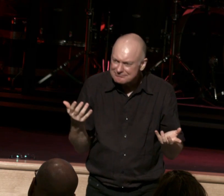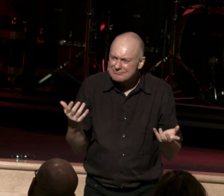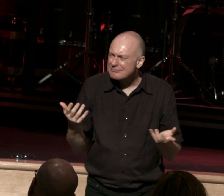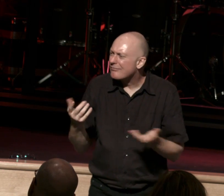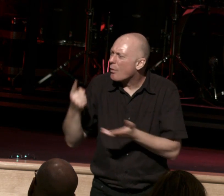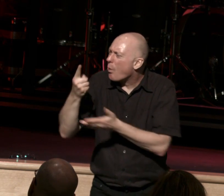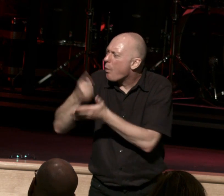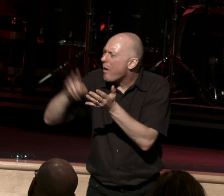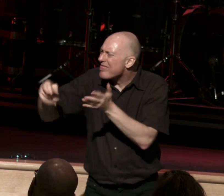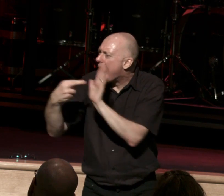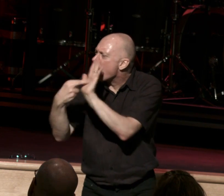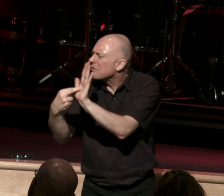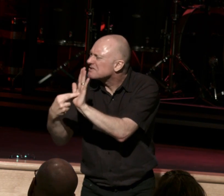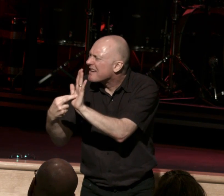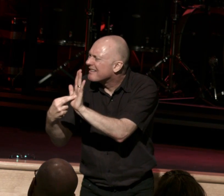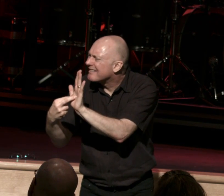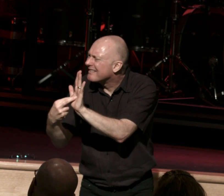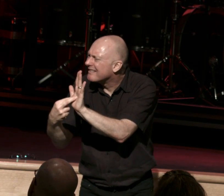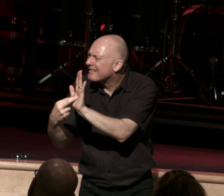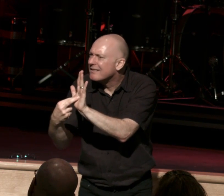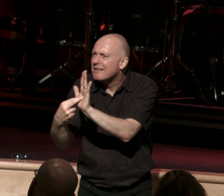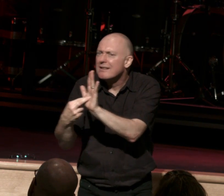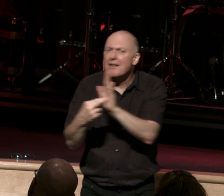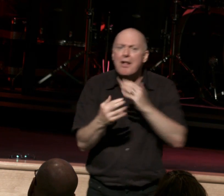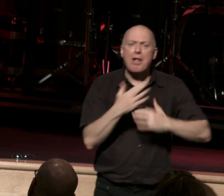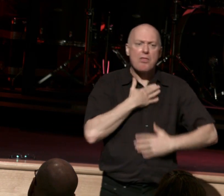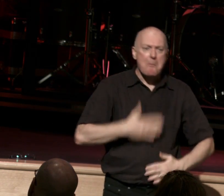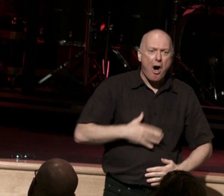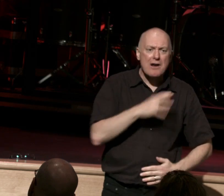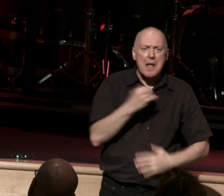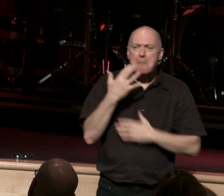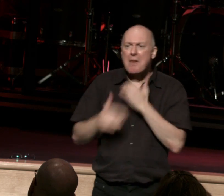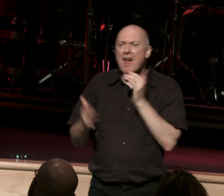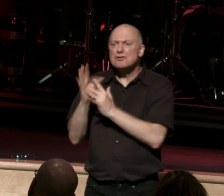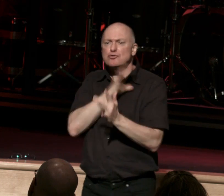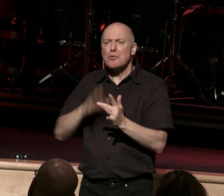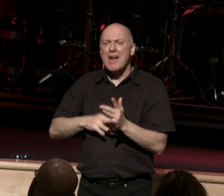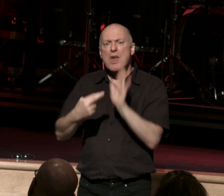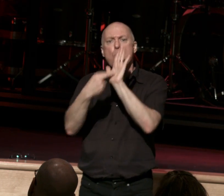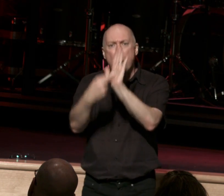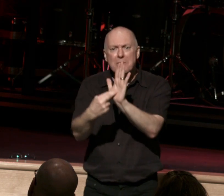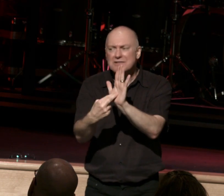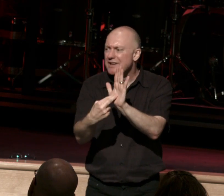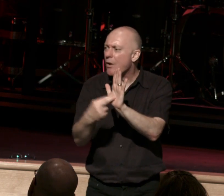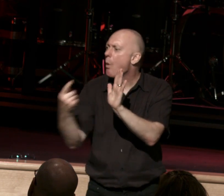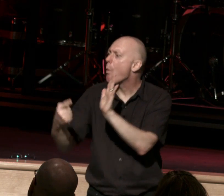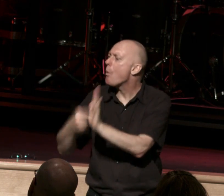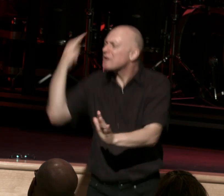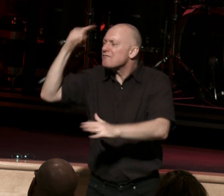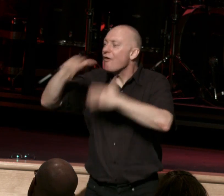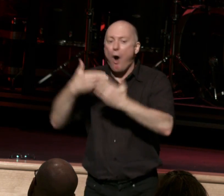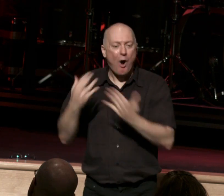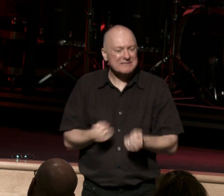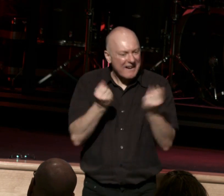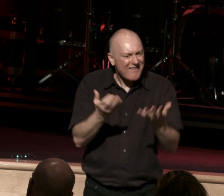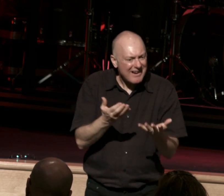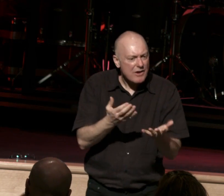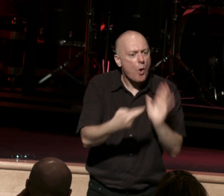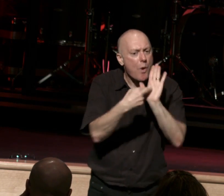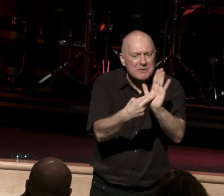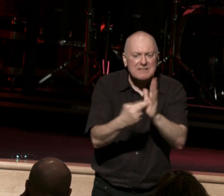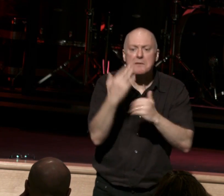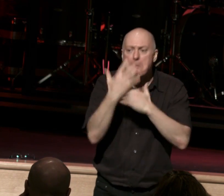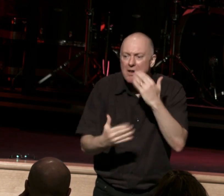our series right now, is what does this represent? It represents the body and the blood of Jesus Christ. It represents today we see the once and for all sacrifice.